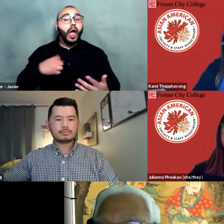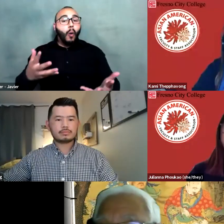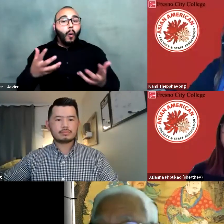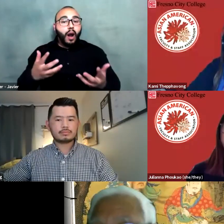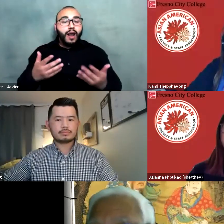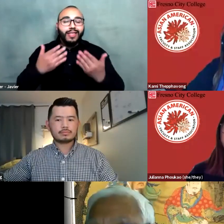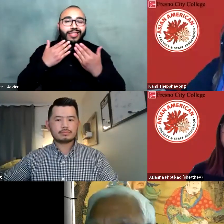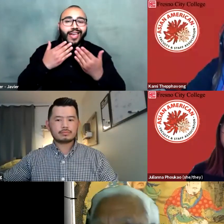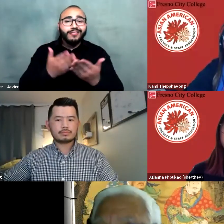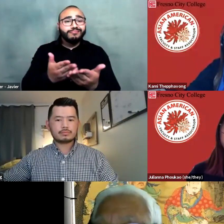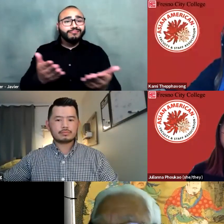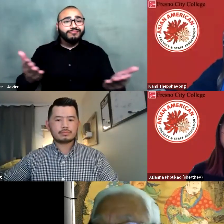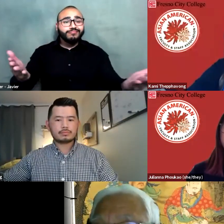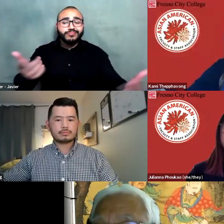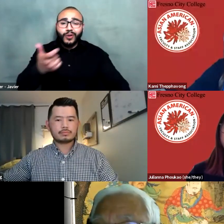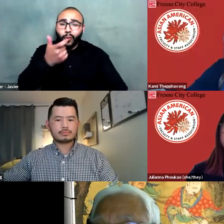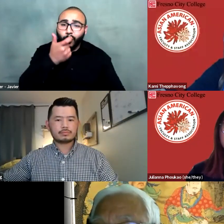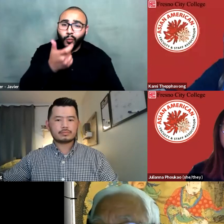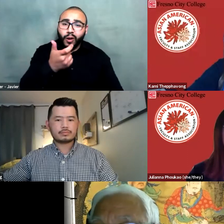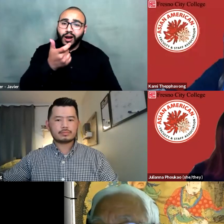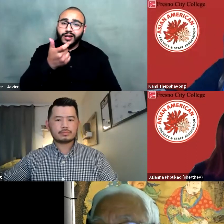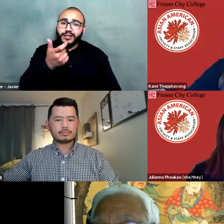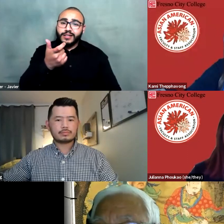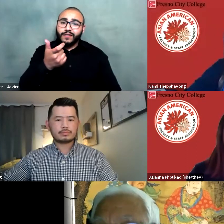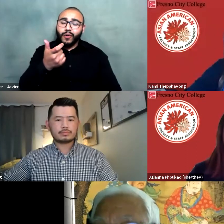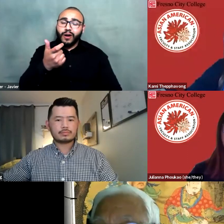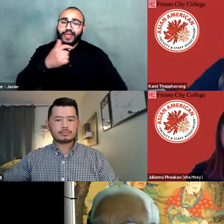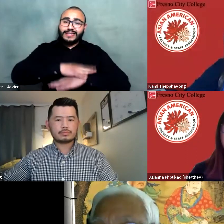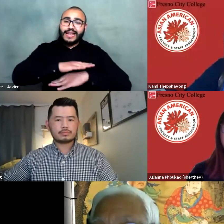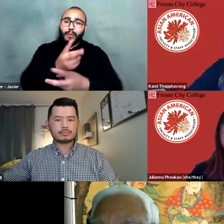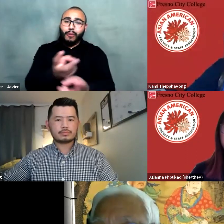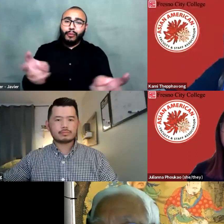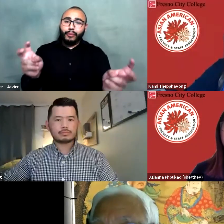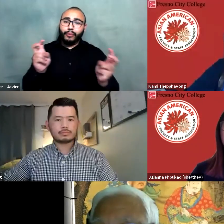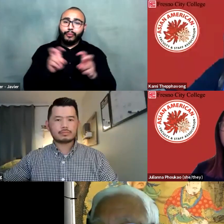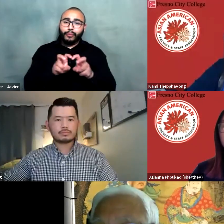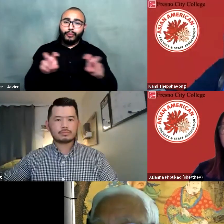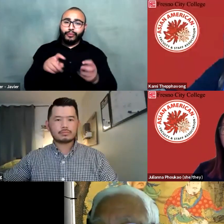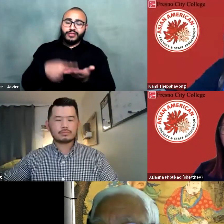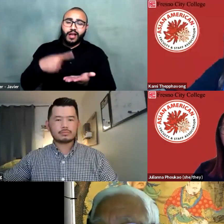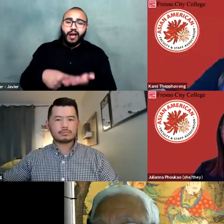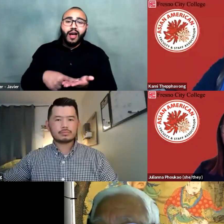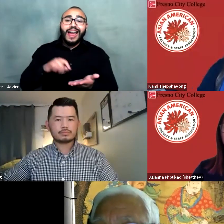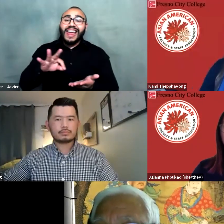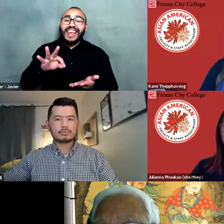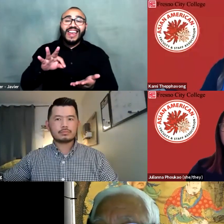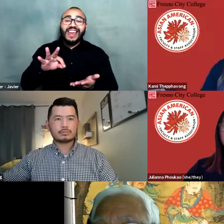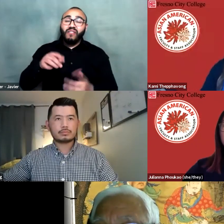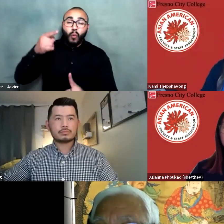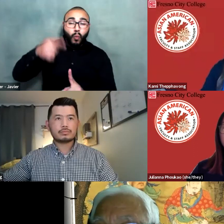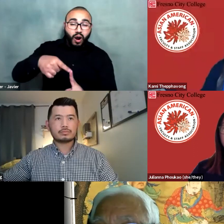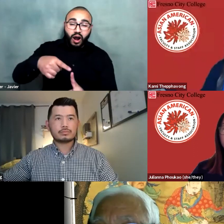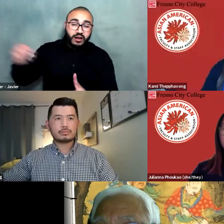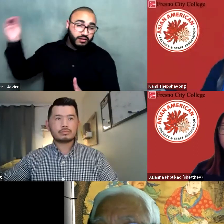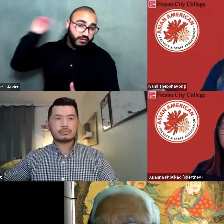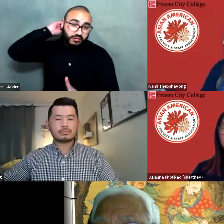thank everyone for tuning in to our table talk. If there's anything that you take away from tonight's event, is